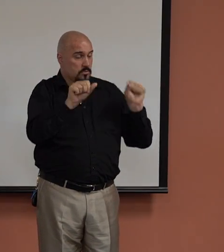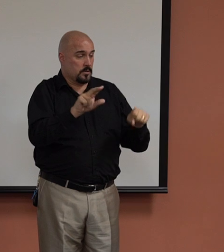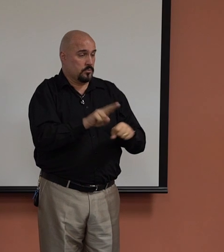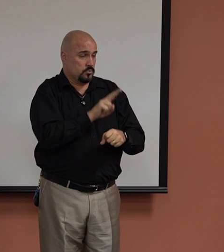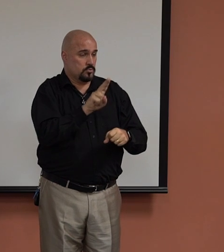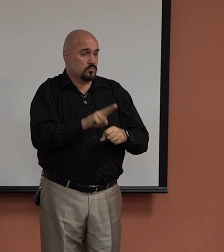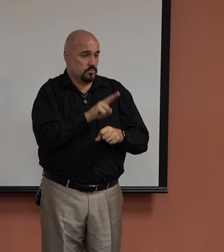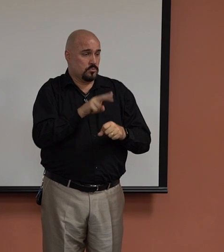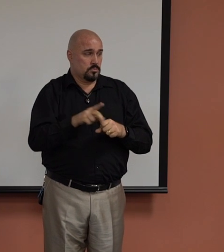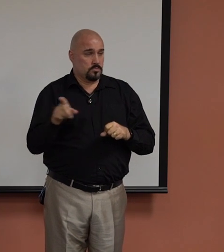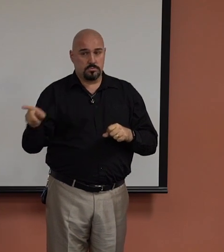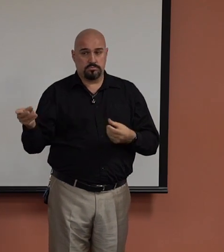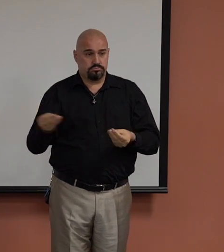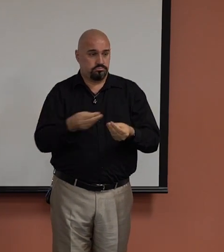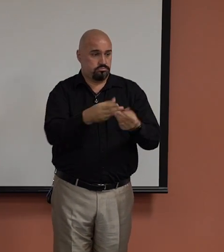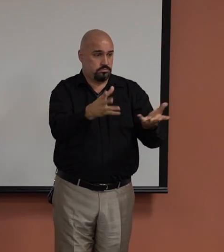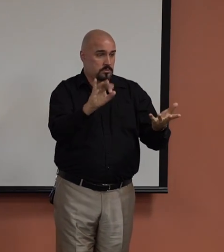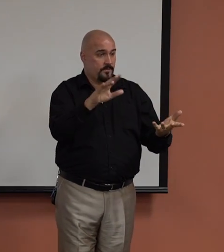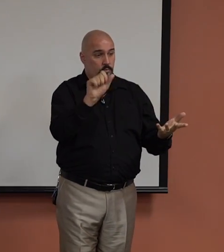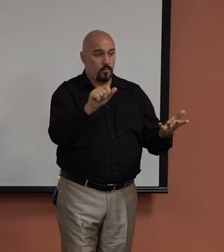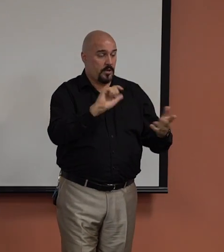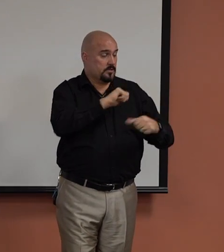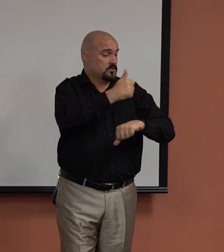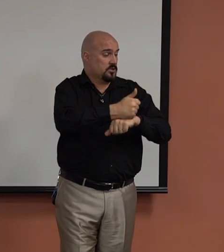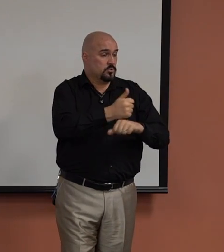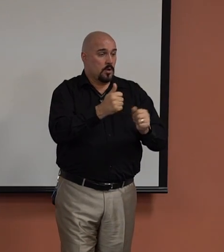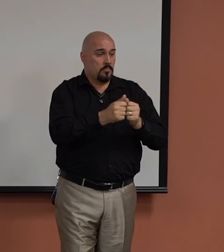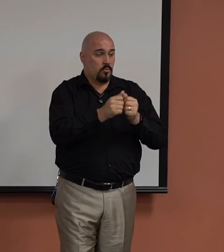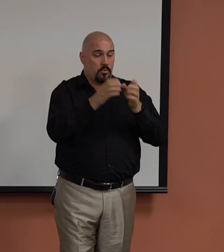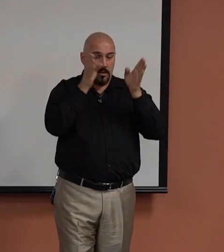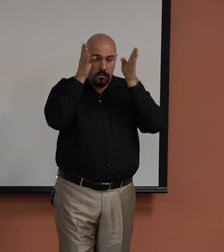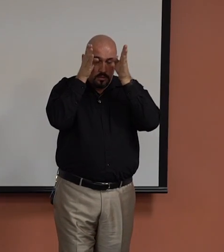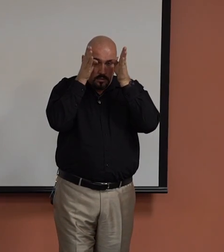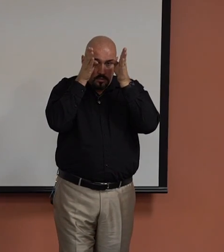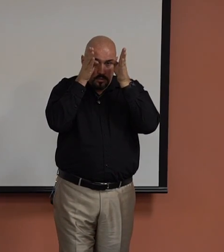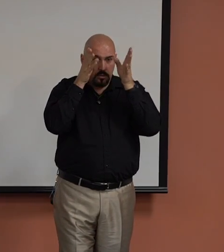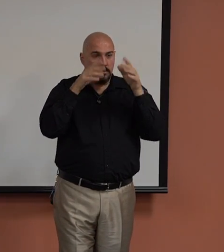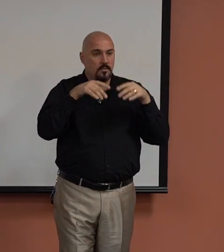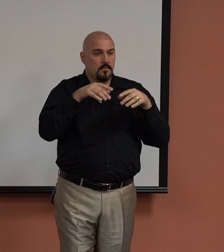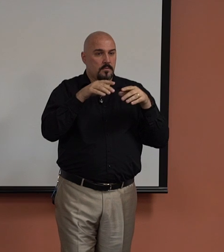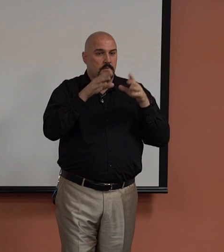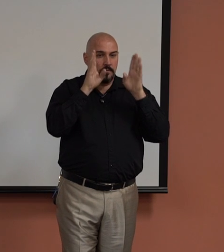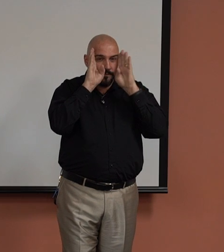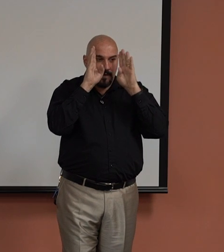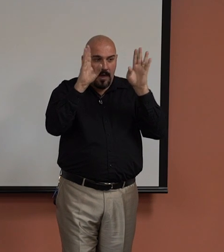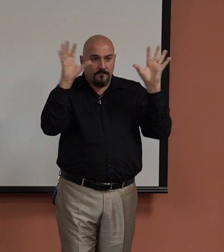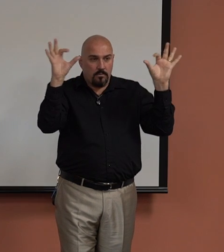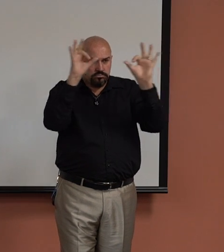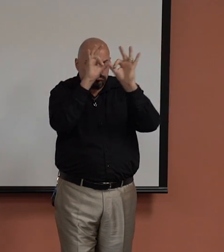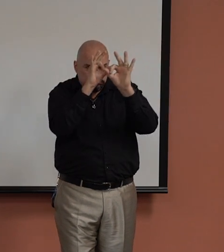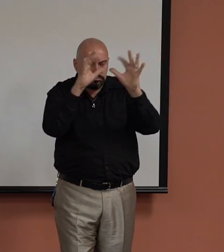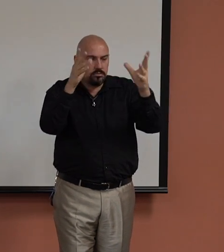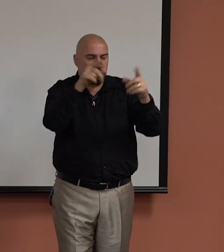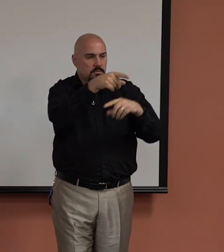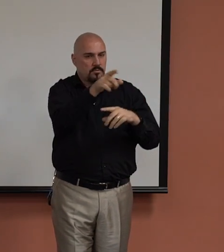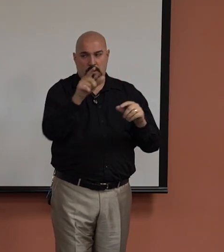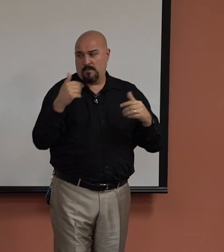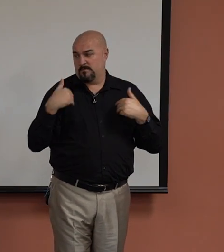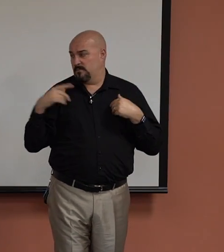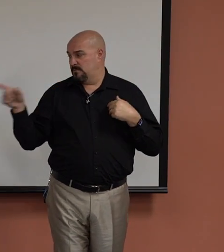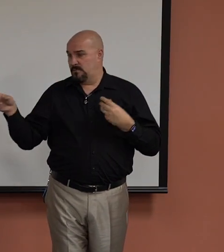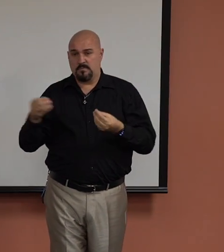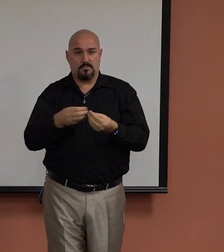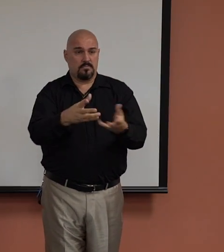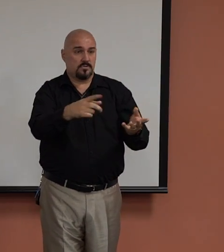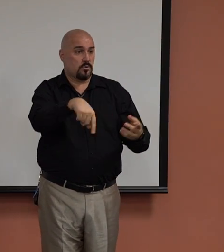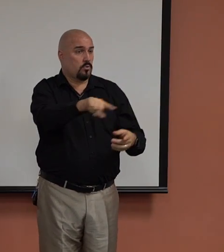with 5-degree fields so that you're putting yourself into that mindset as